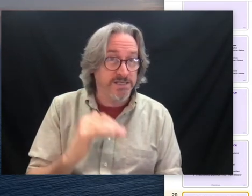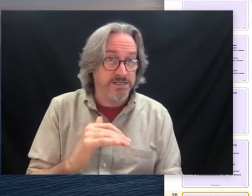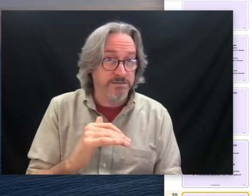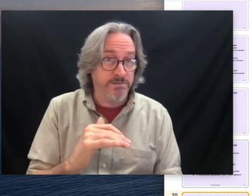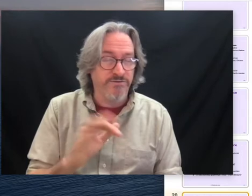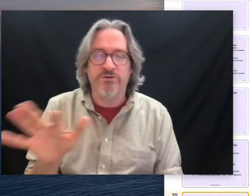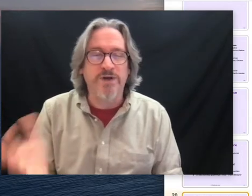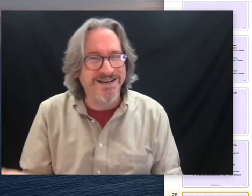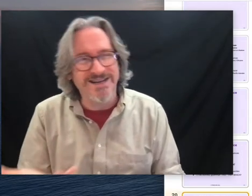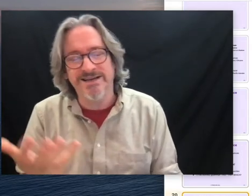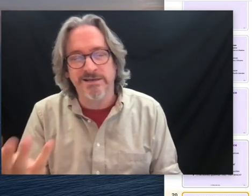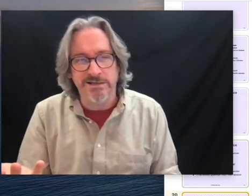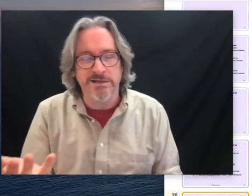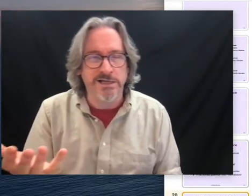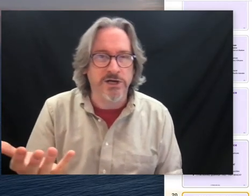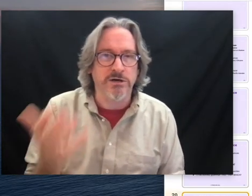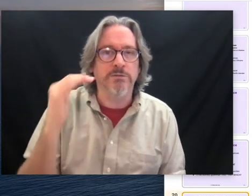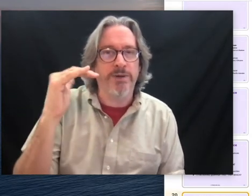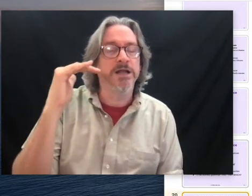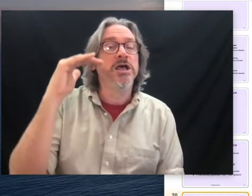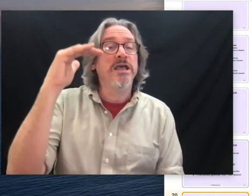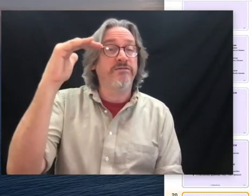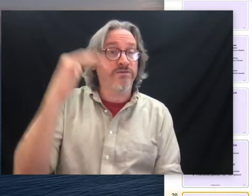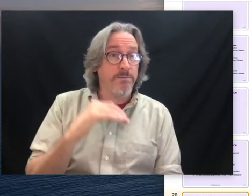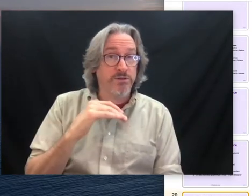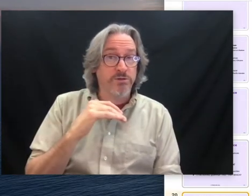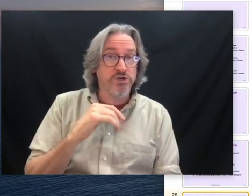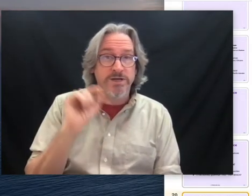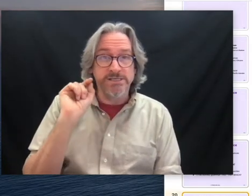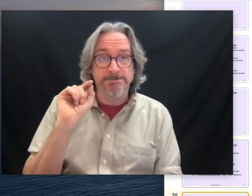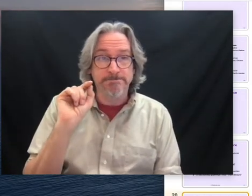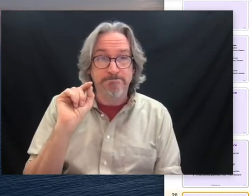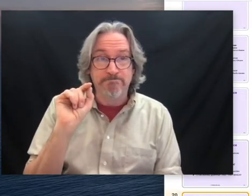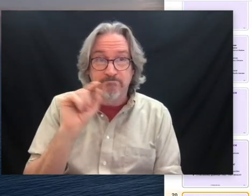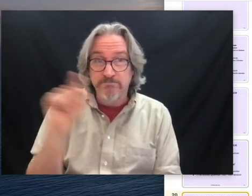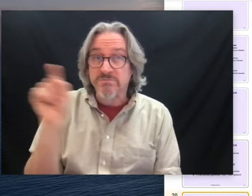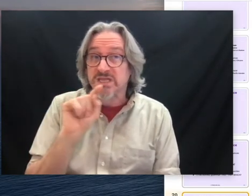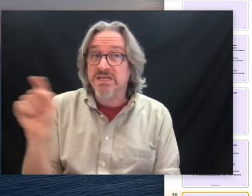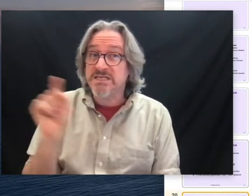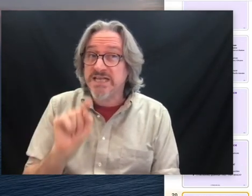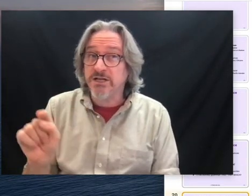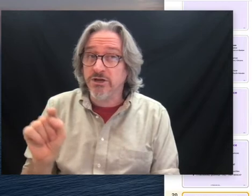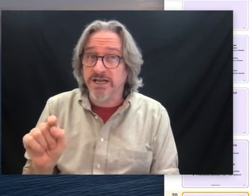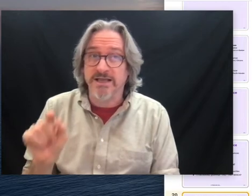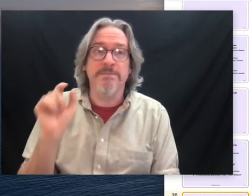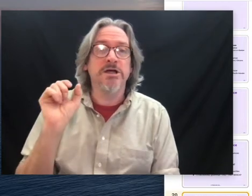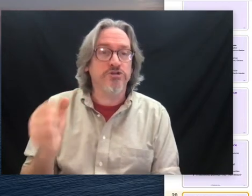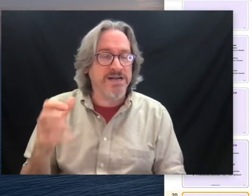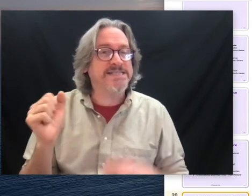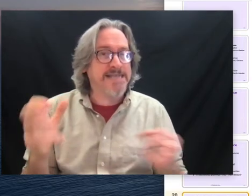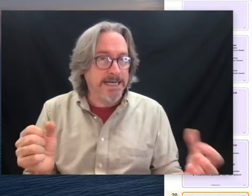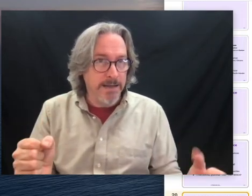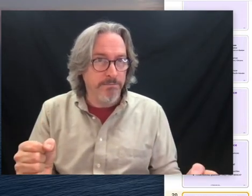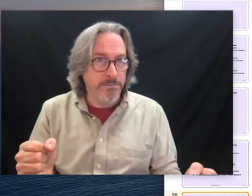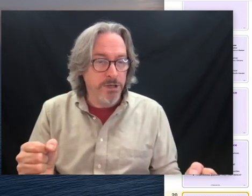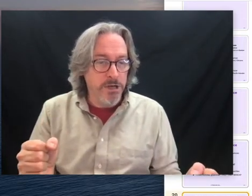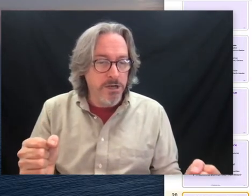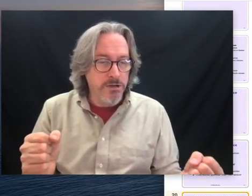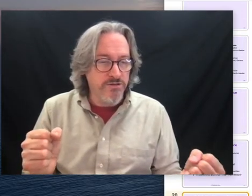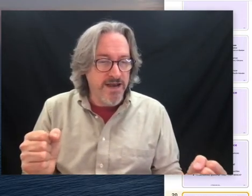choices is. If you have to write it in, it's harder. But if you've got multiple choice, take a look at them, try to sign